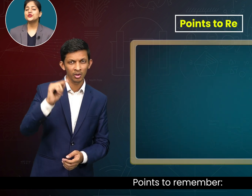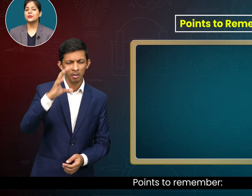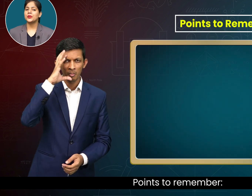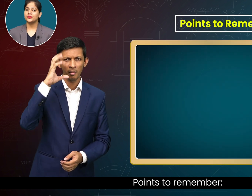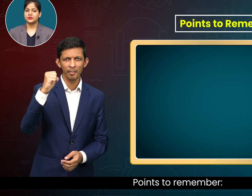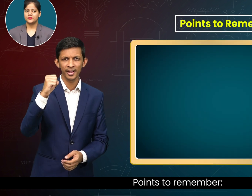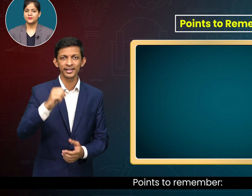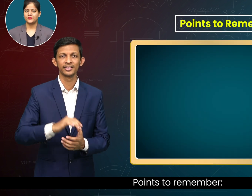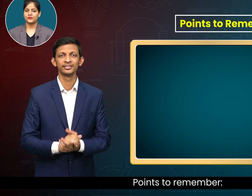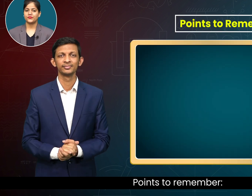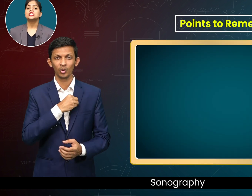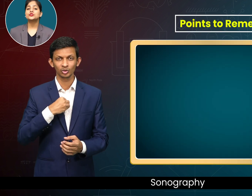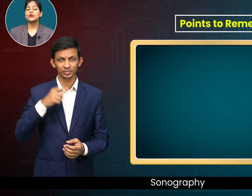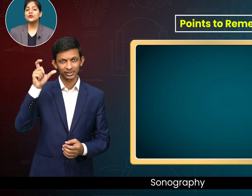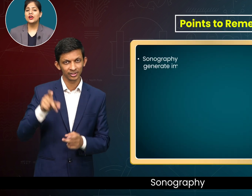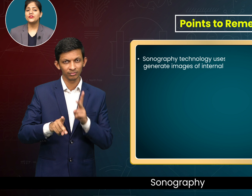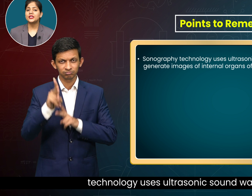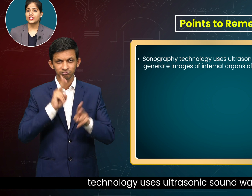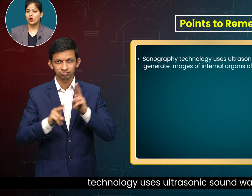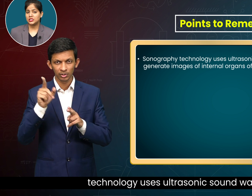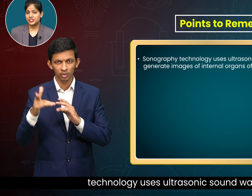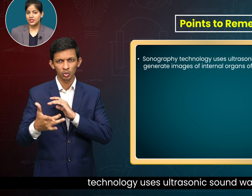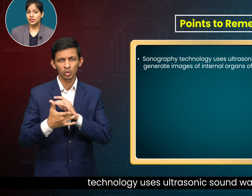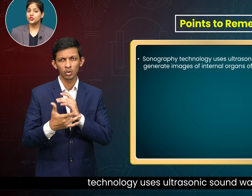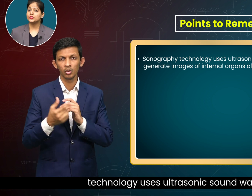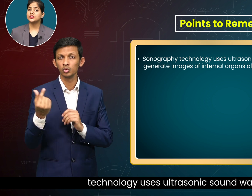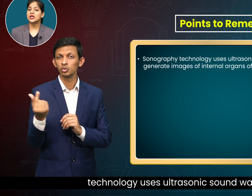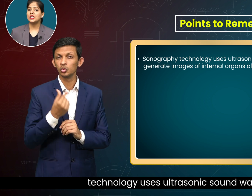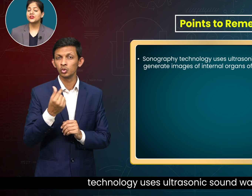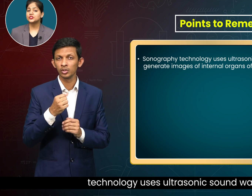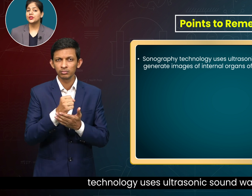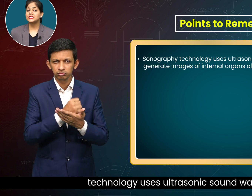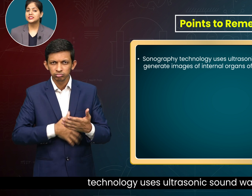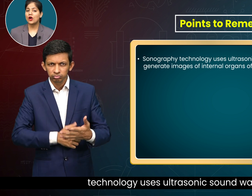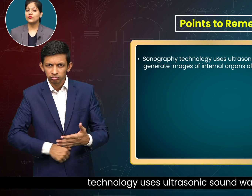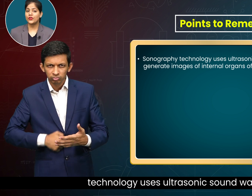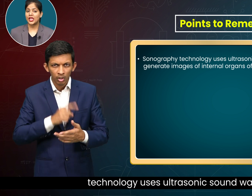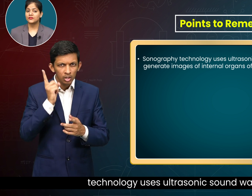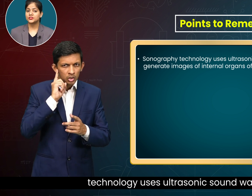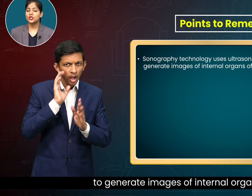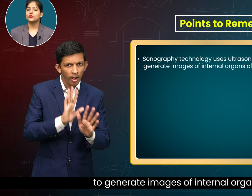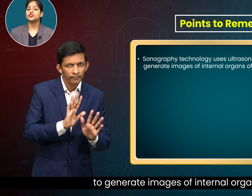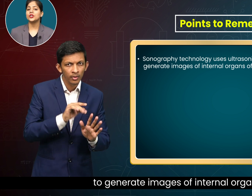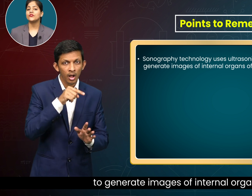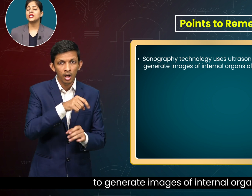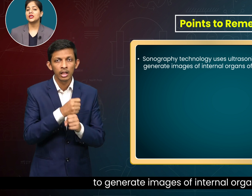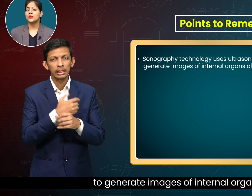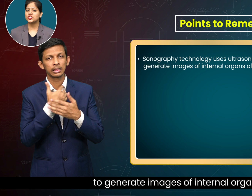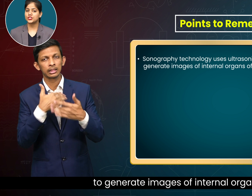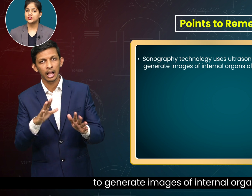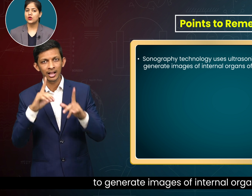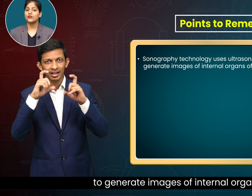Points to remember. Sonography technology uses ultrasonic sound waves to